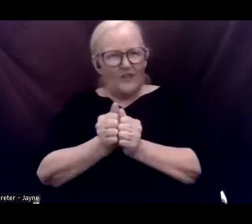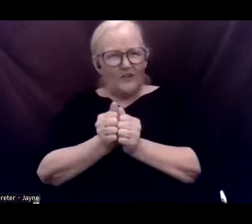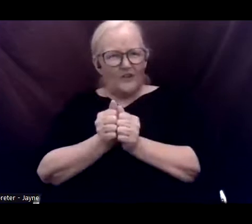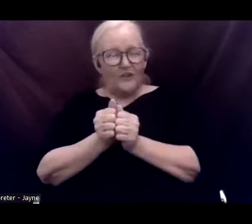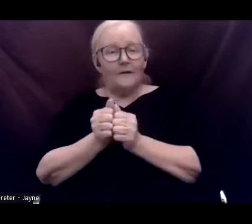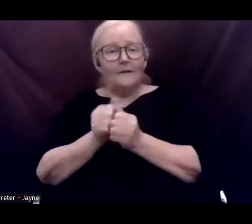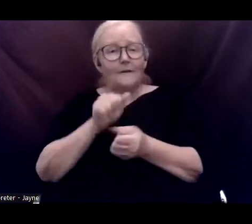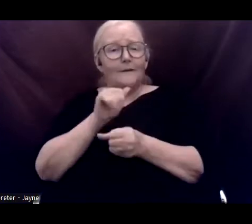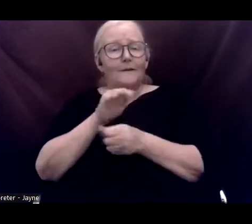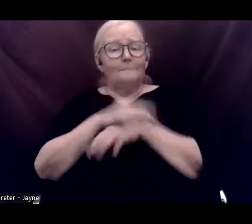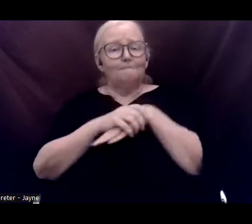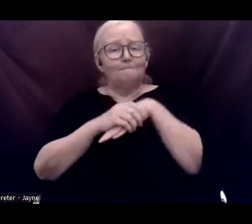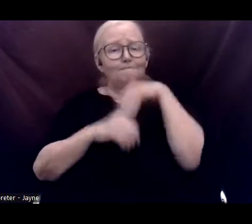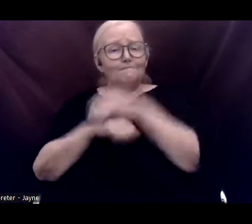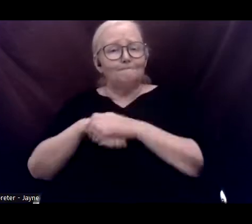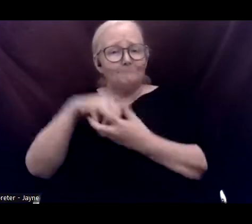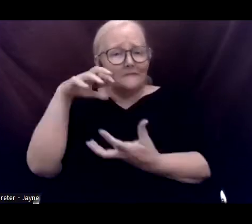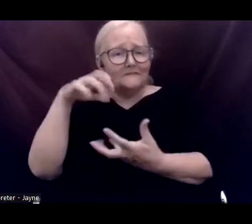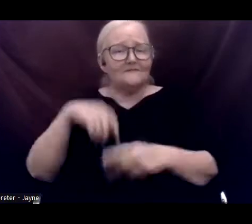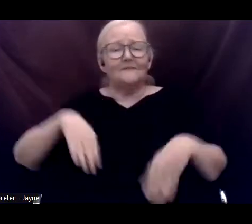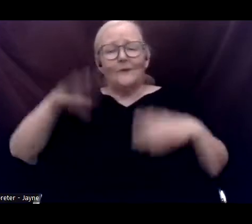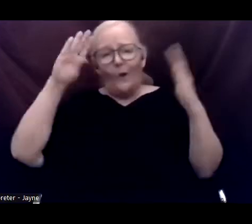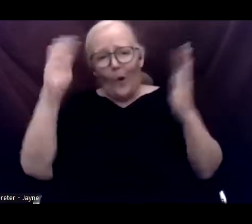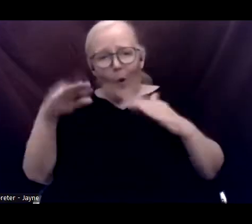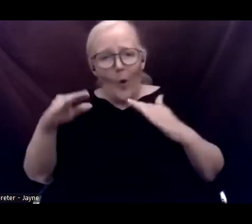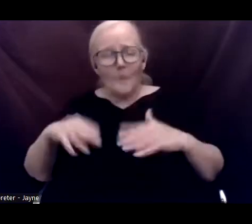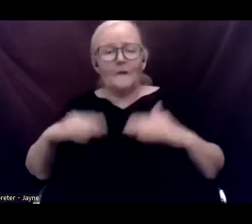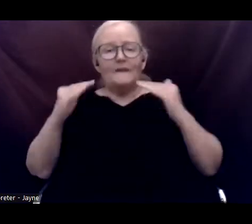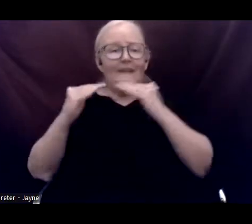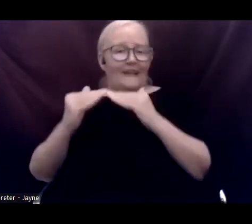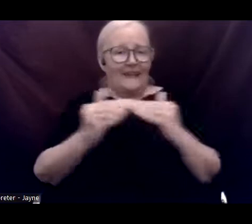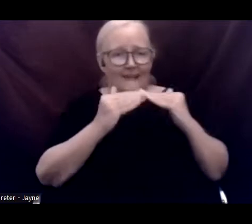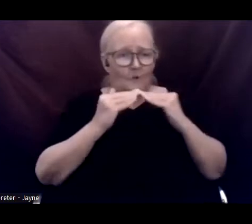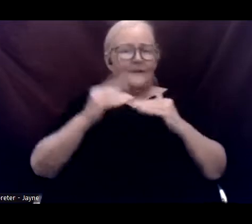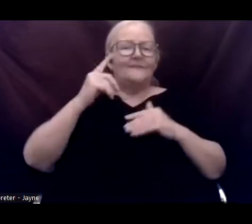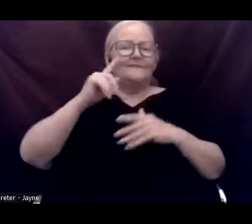Abundance, hope, and equity for all.